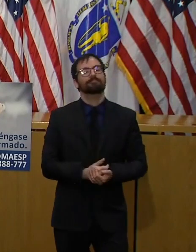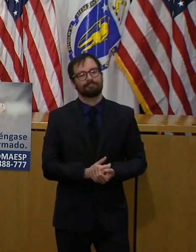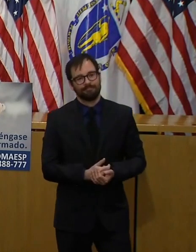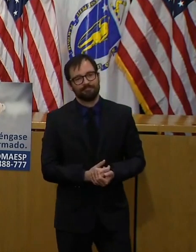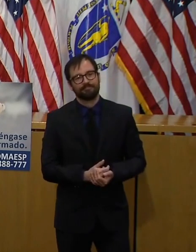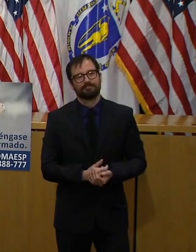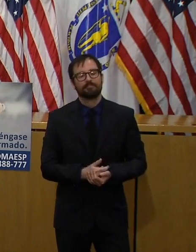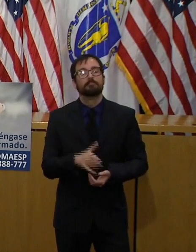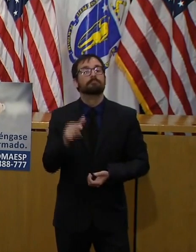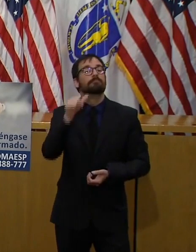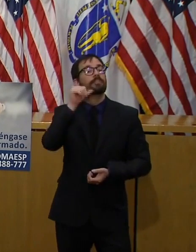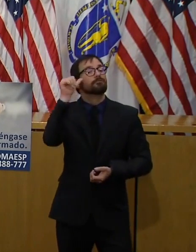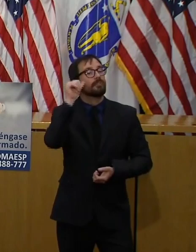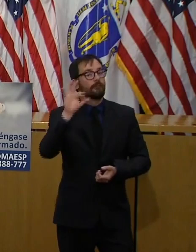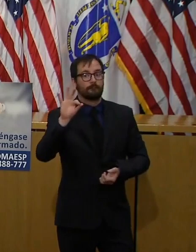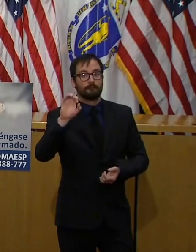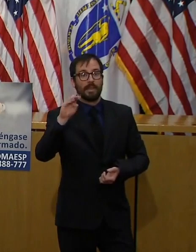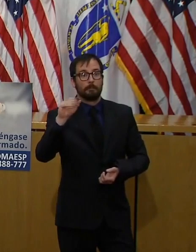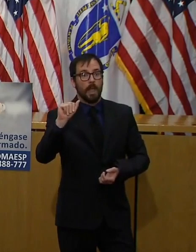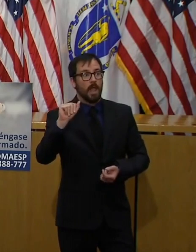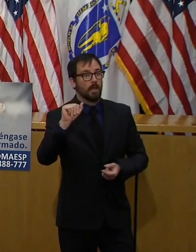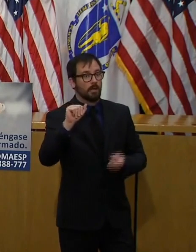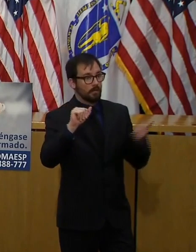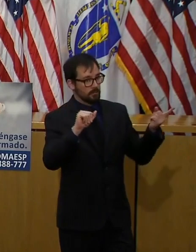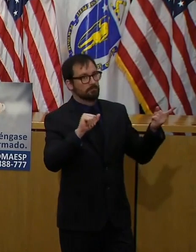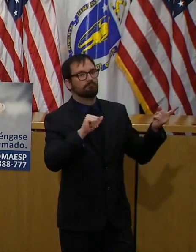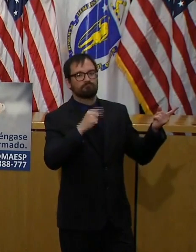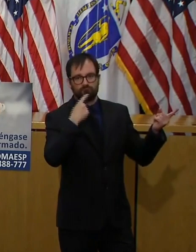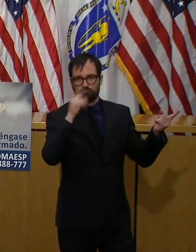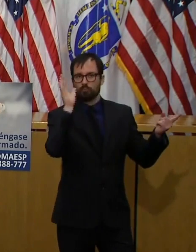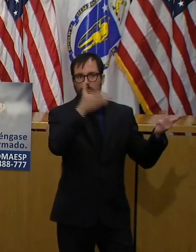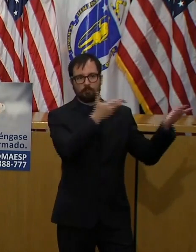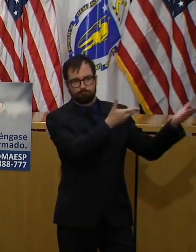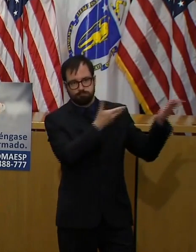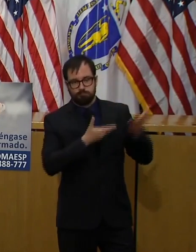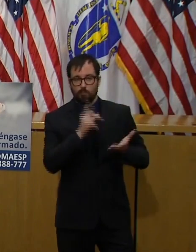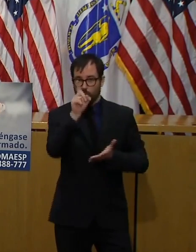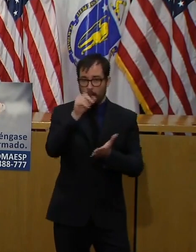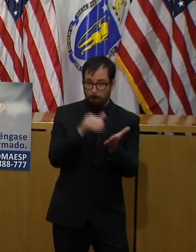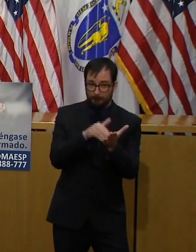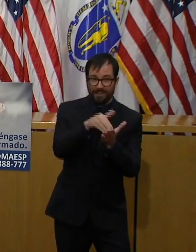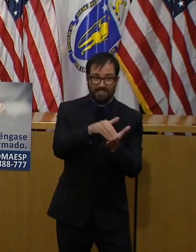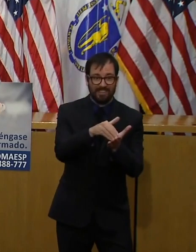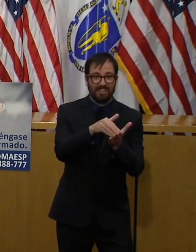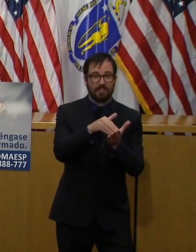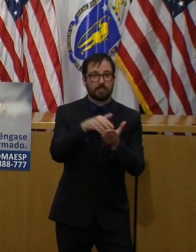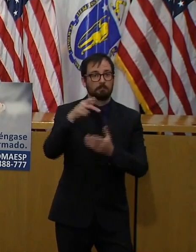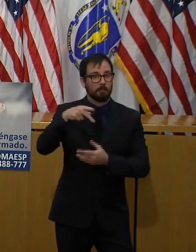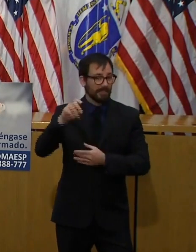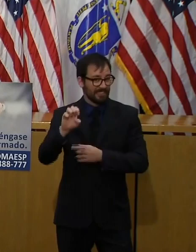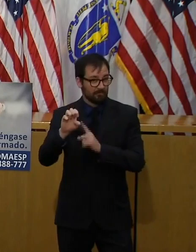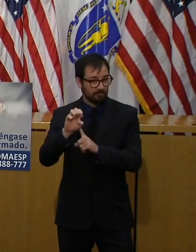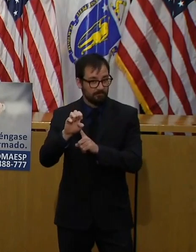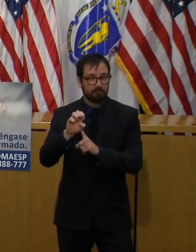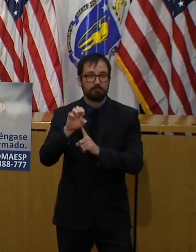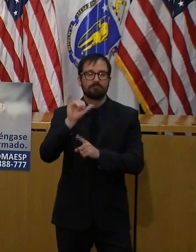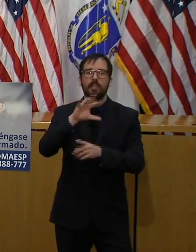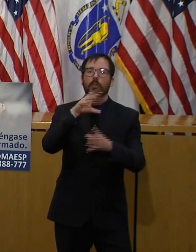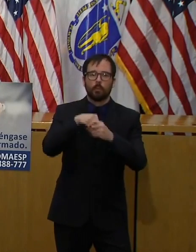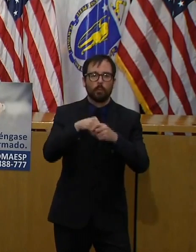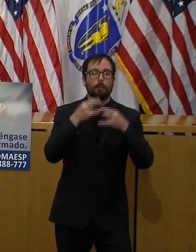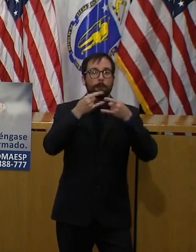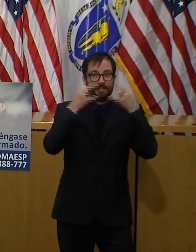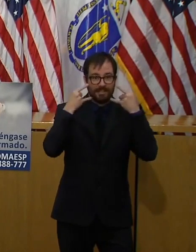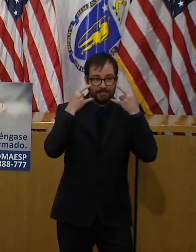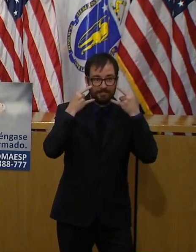sending us nearly 1 million pieces of PPE, including masks and Tyvek suits. This shipment is en route and should be arriving